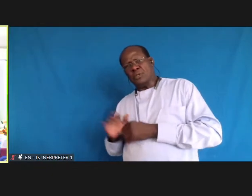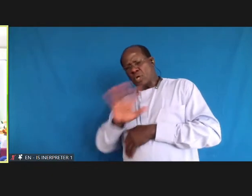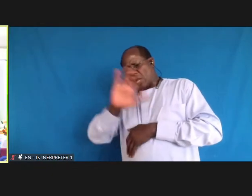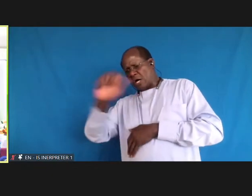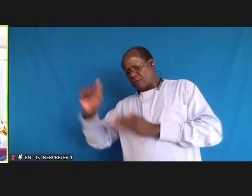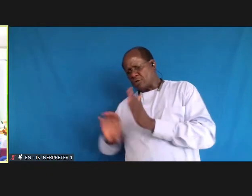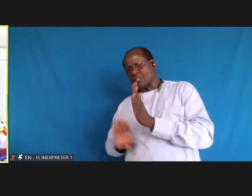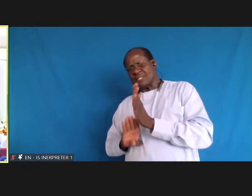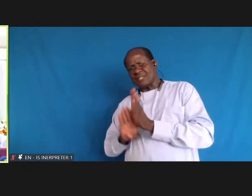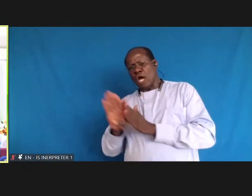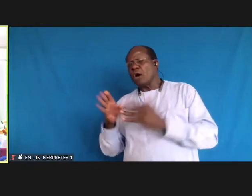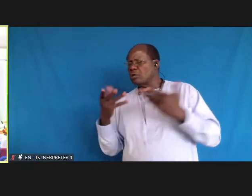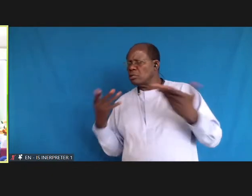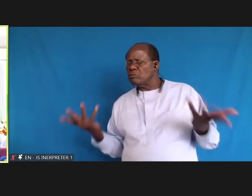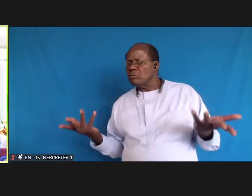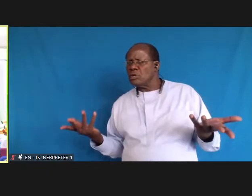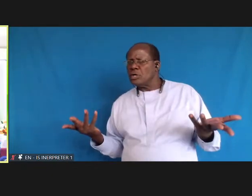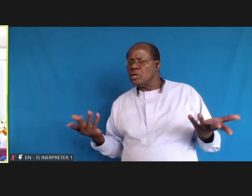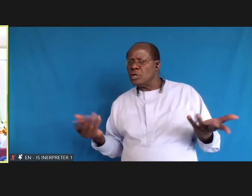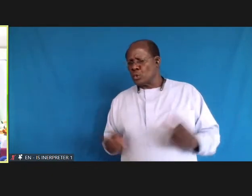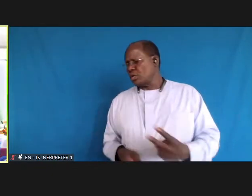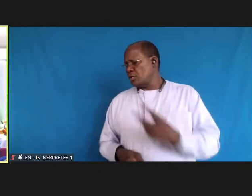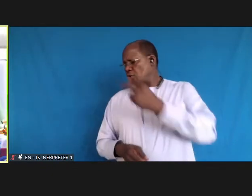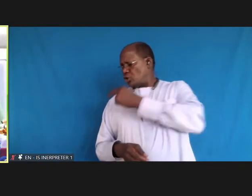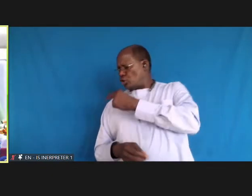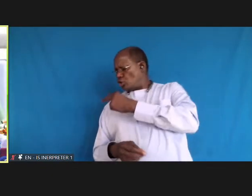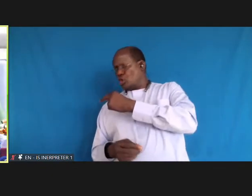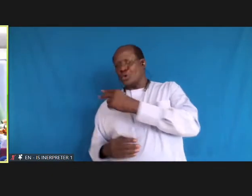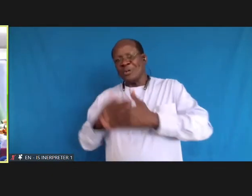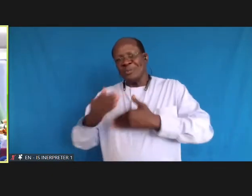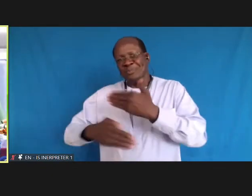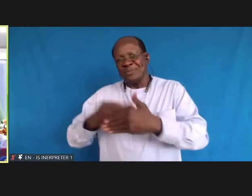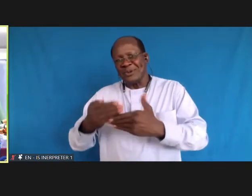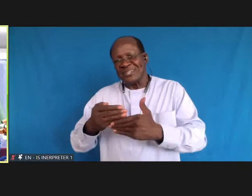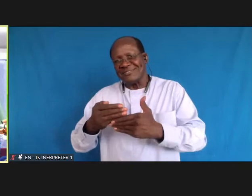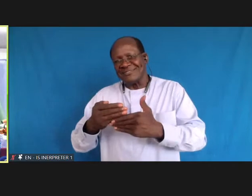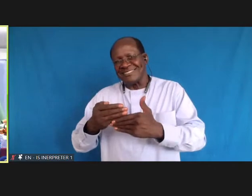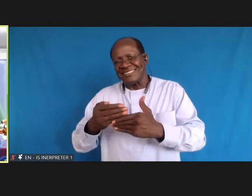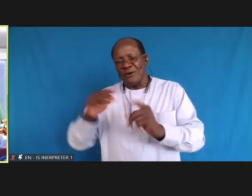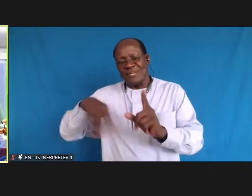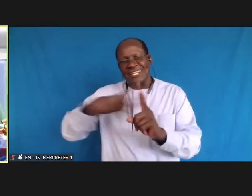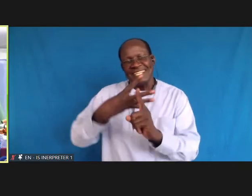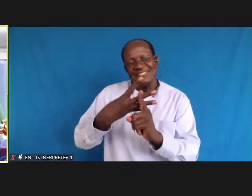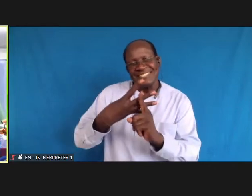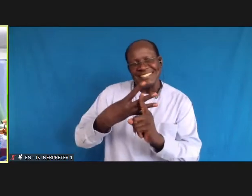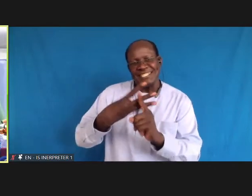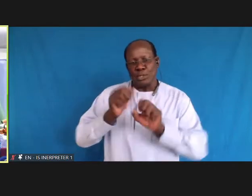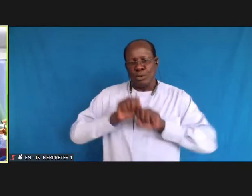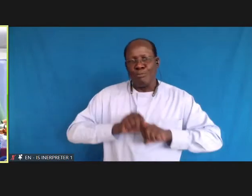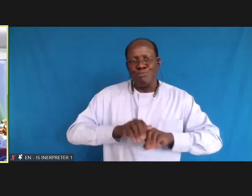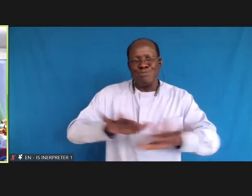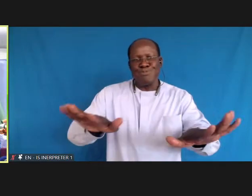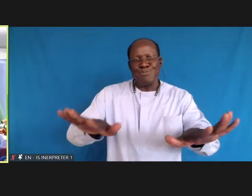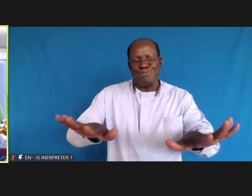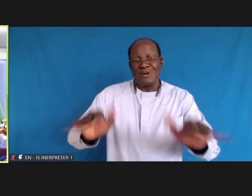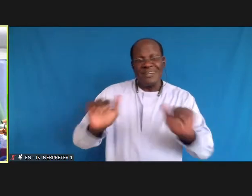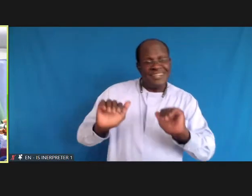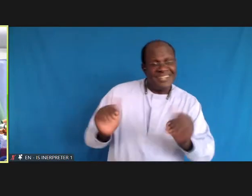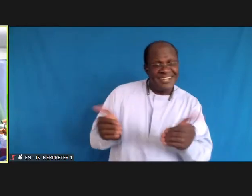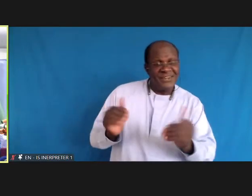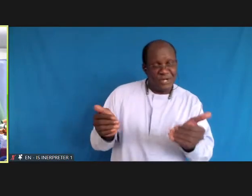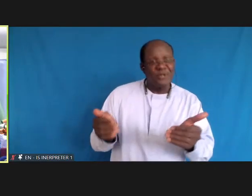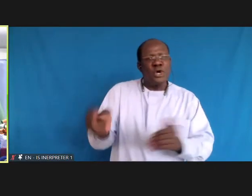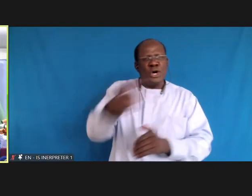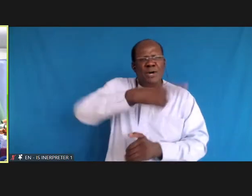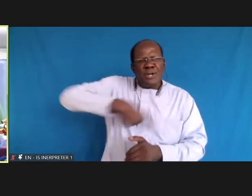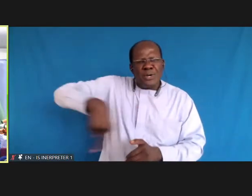more about reviewing progress on the implementation of the SDGs. And we all acknowledge that we are on